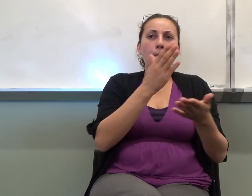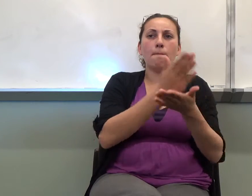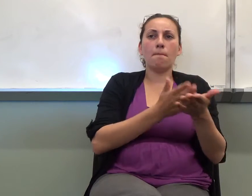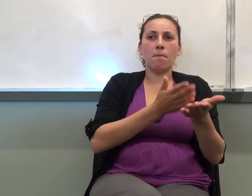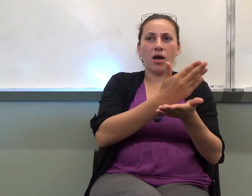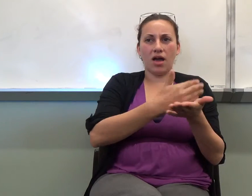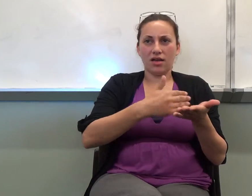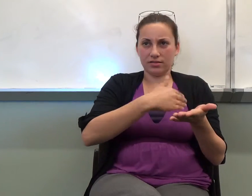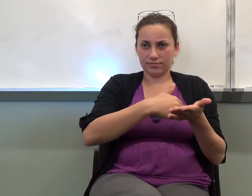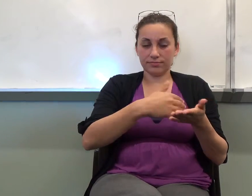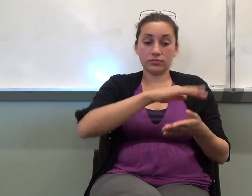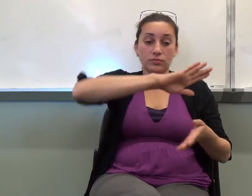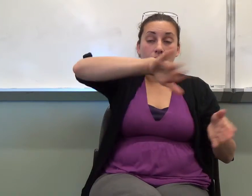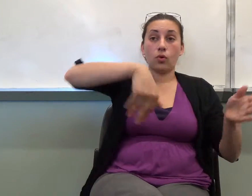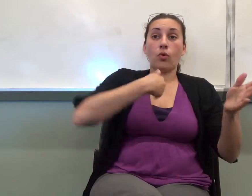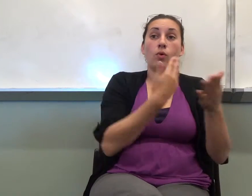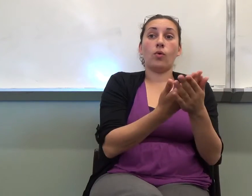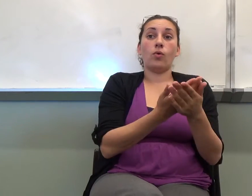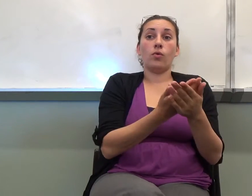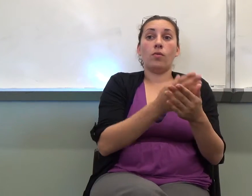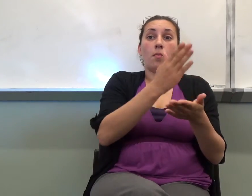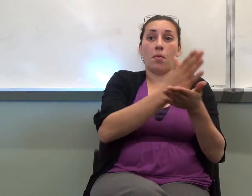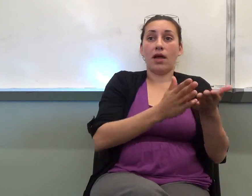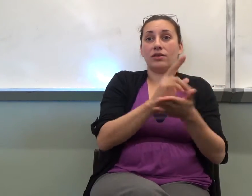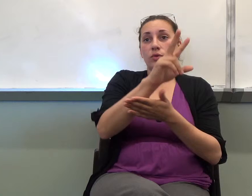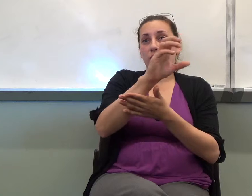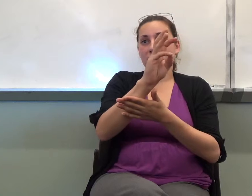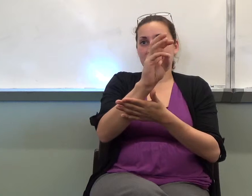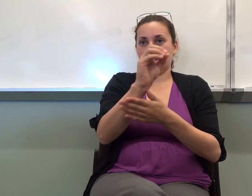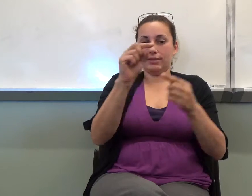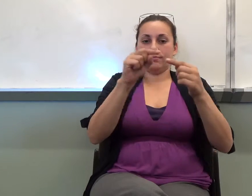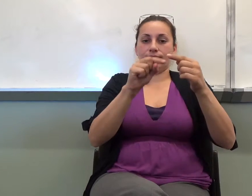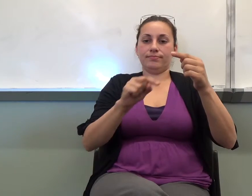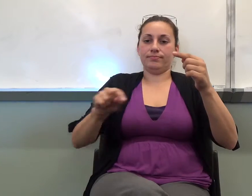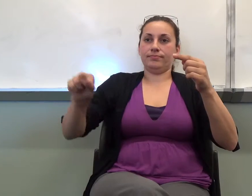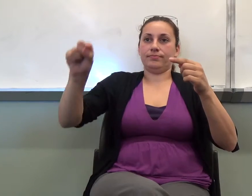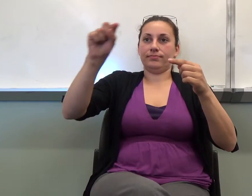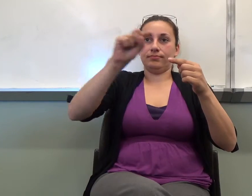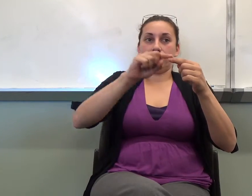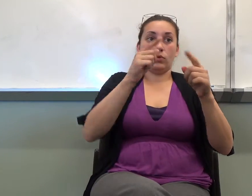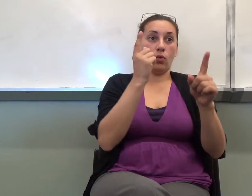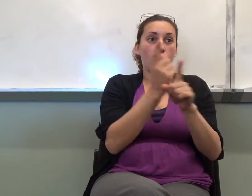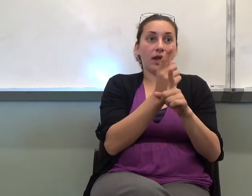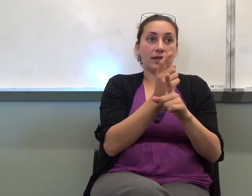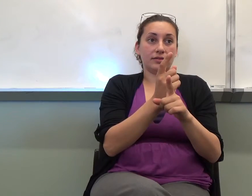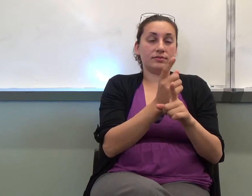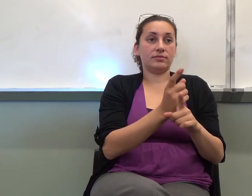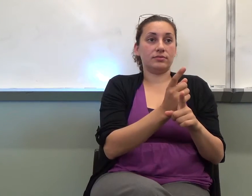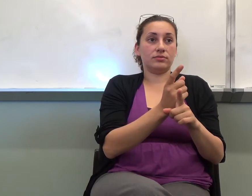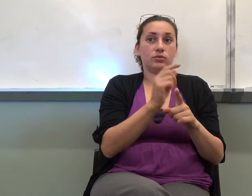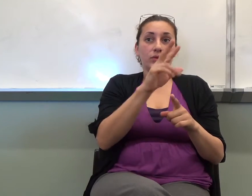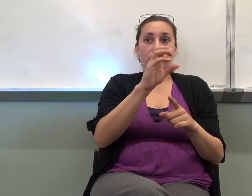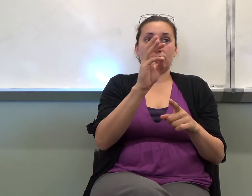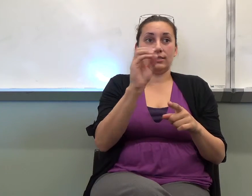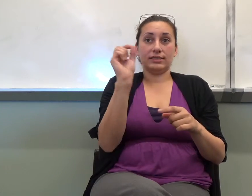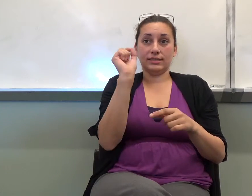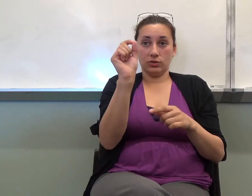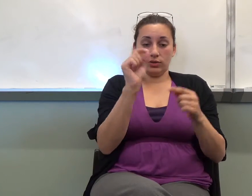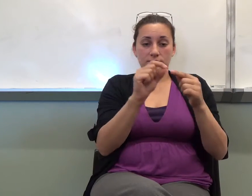pie is 360 degrees. So we can say, what is, going back to our percent